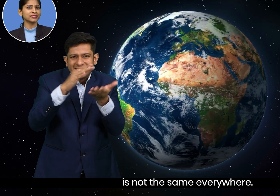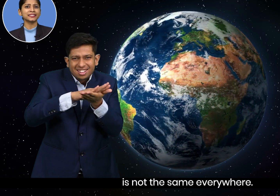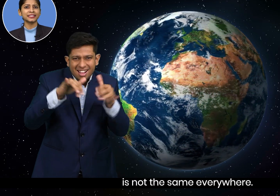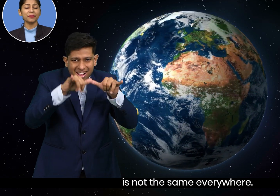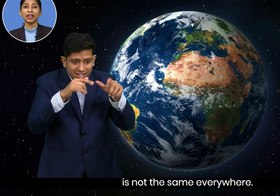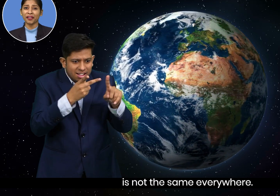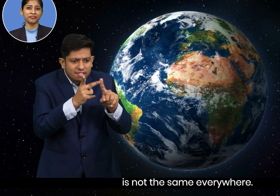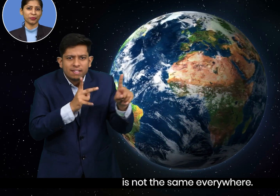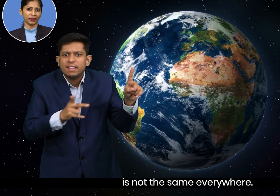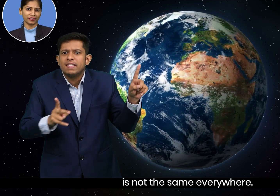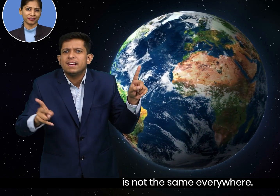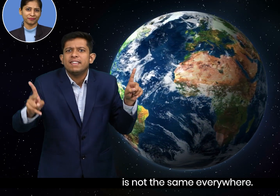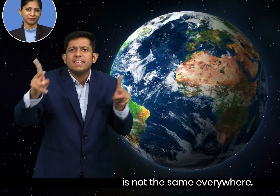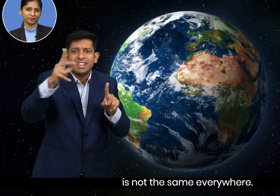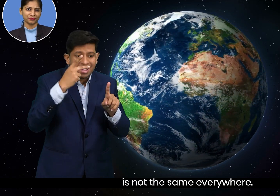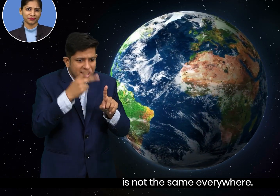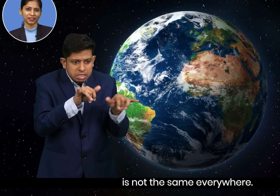not the same everywhere.